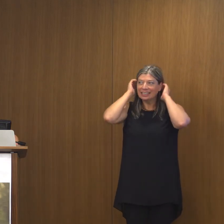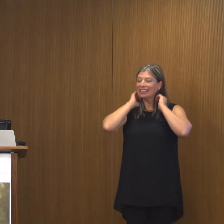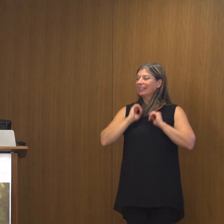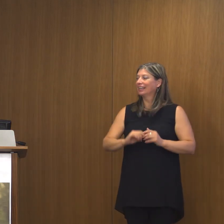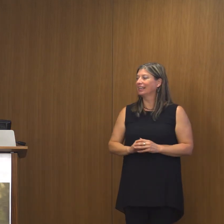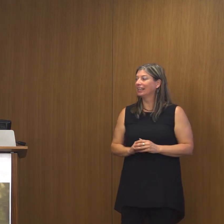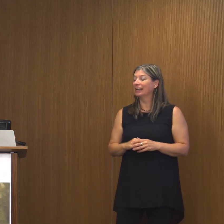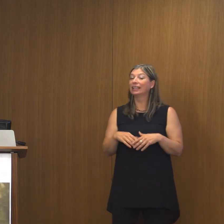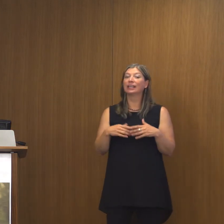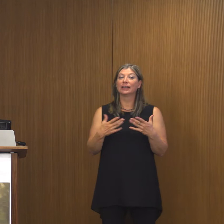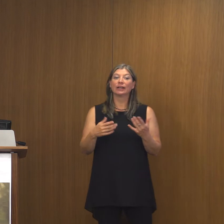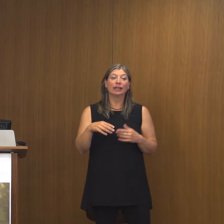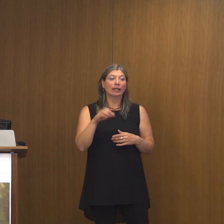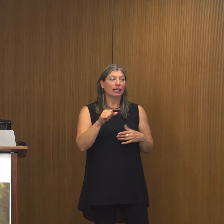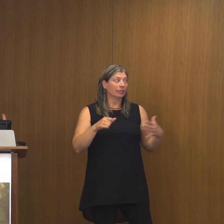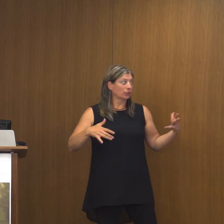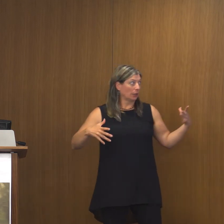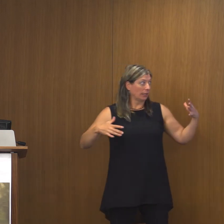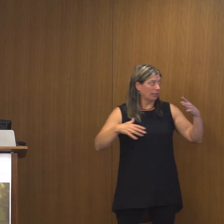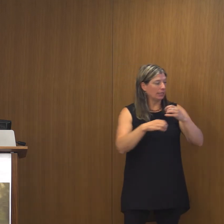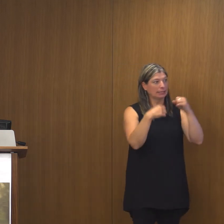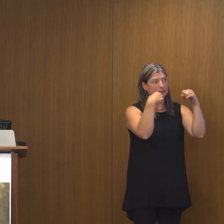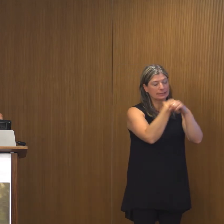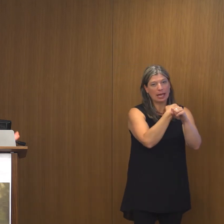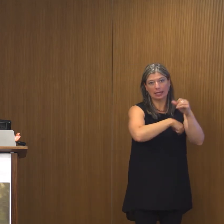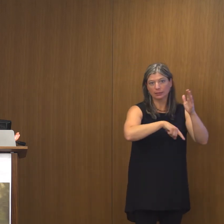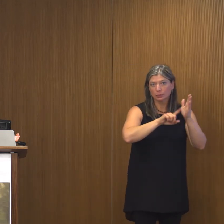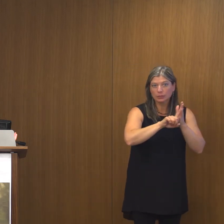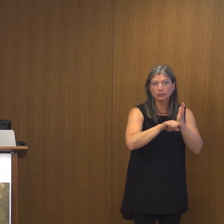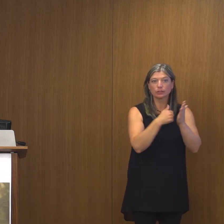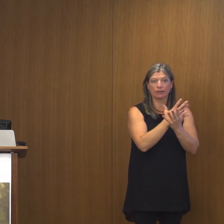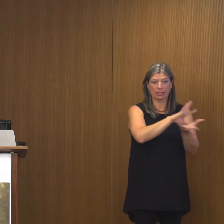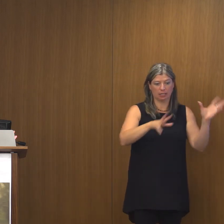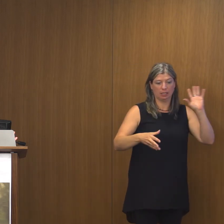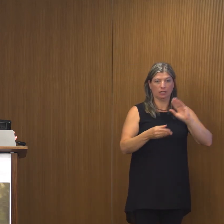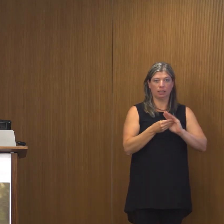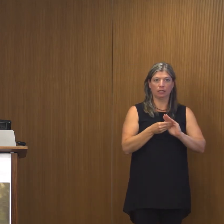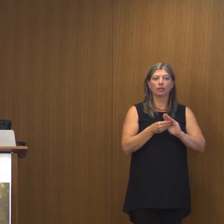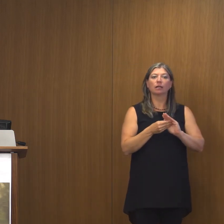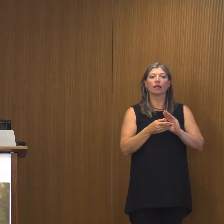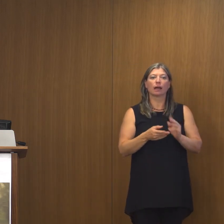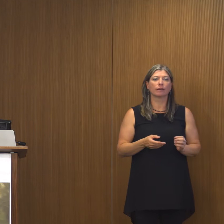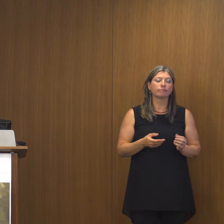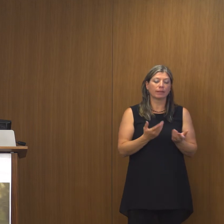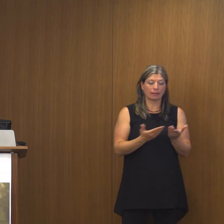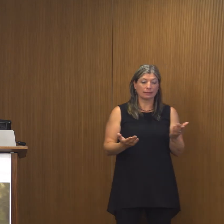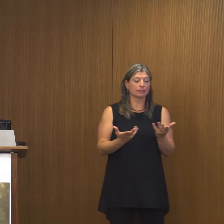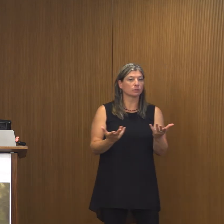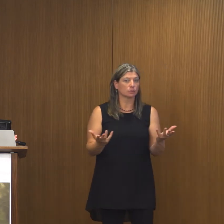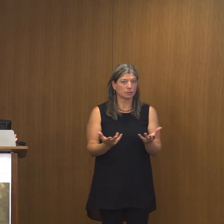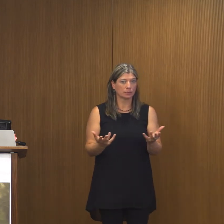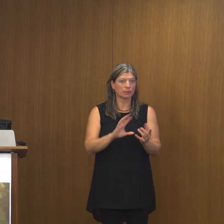So we are in wrapping up to this, so we put together the research that we found into themes, and those